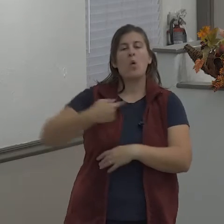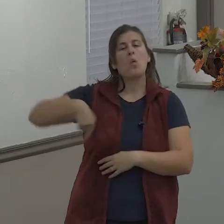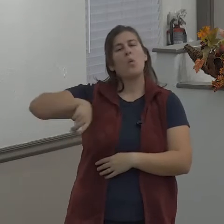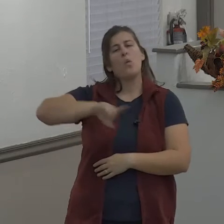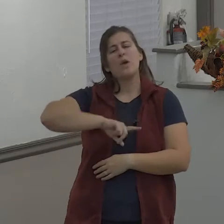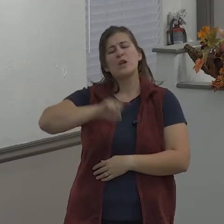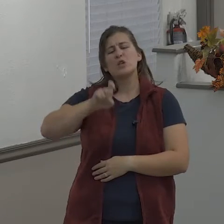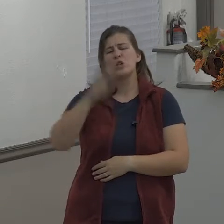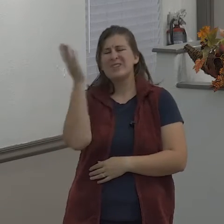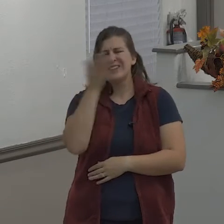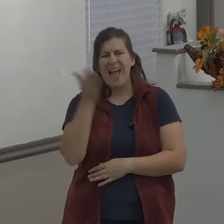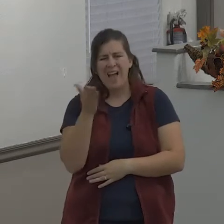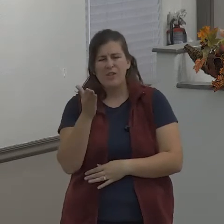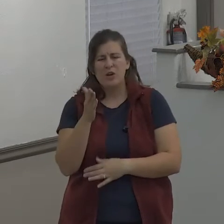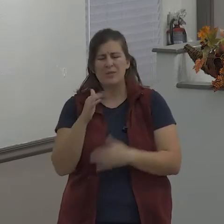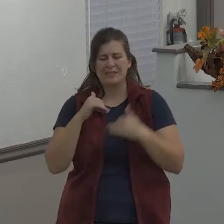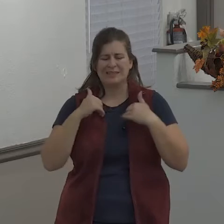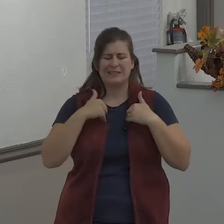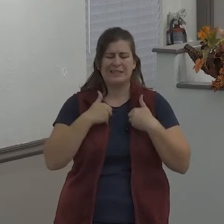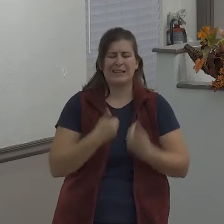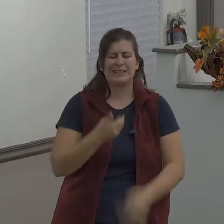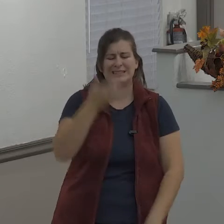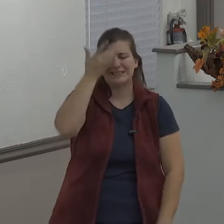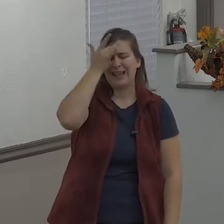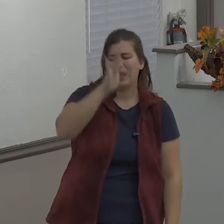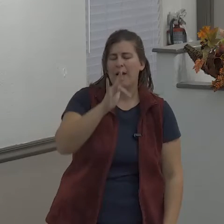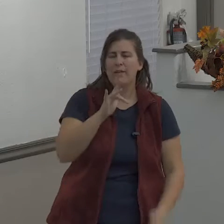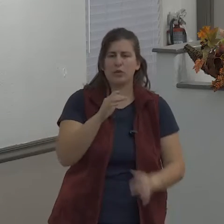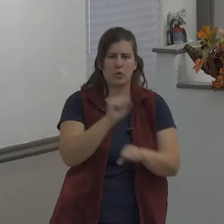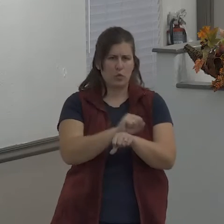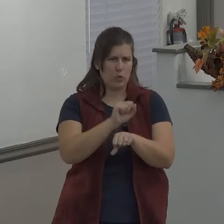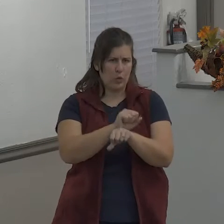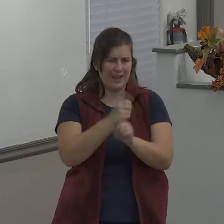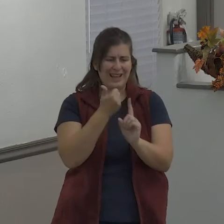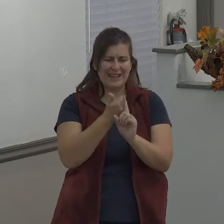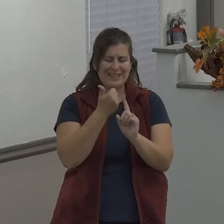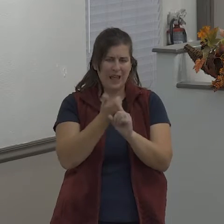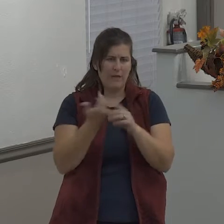should never get tired of the work.